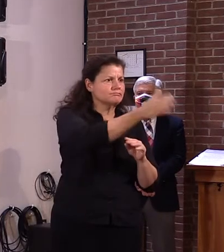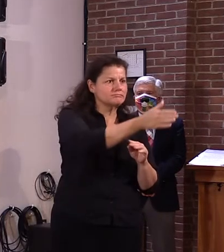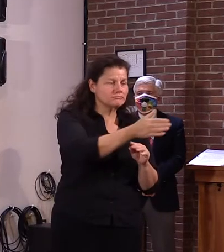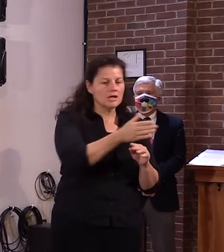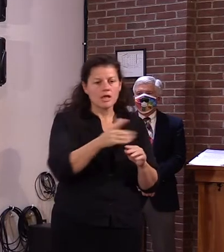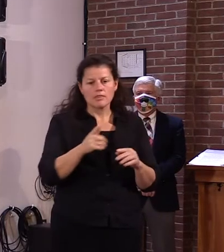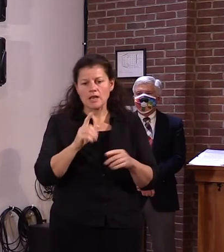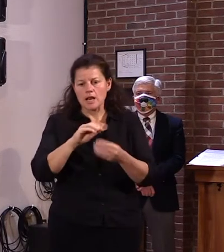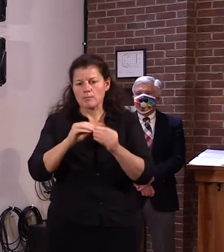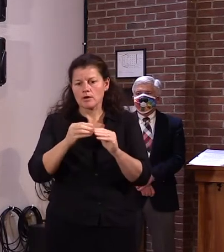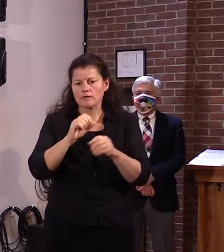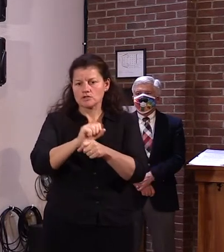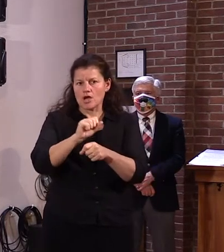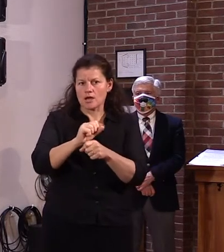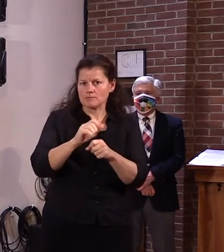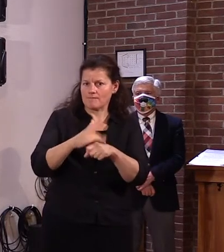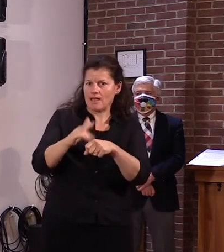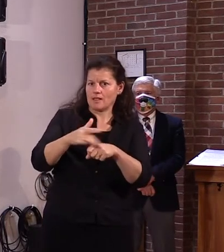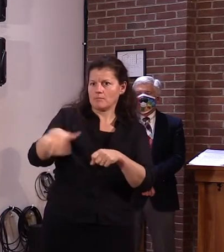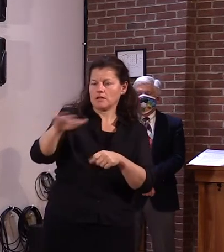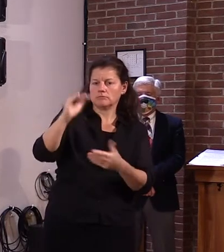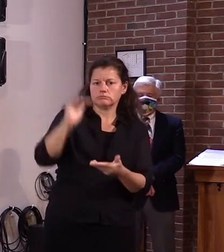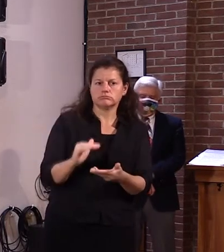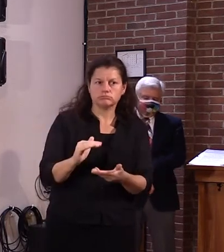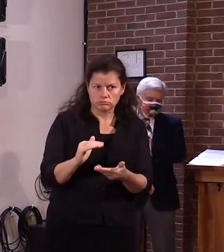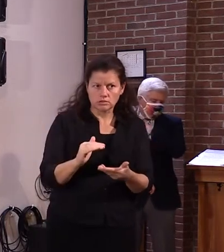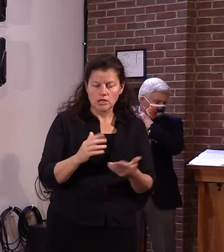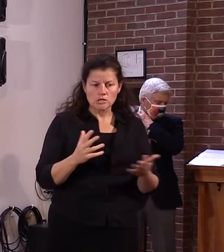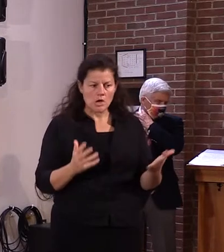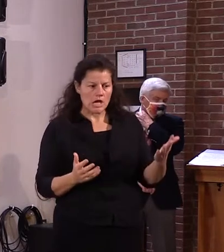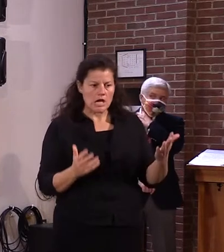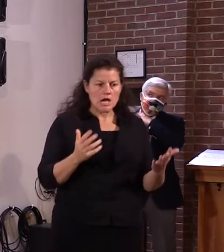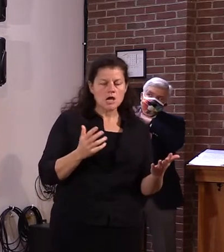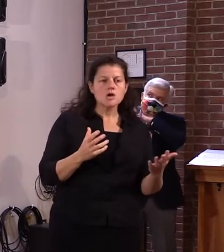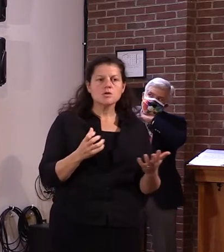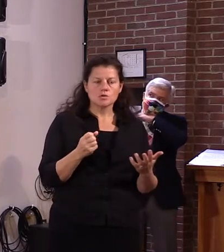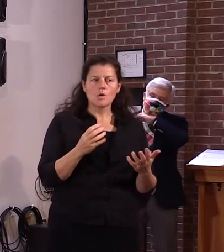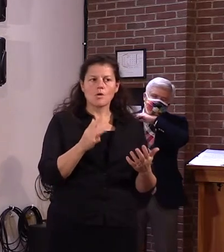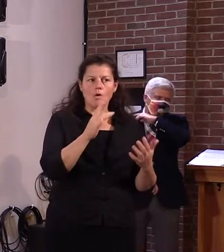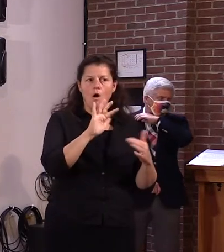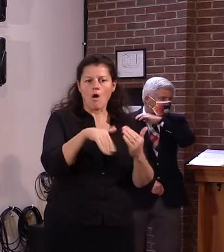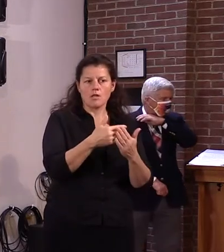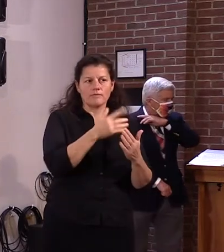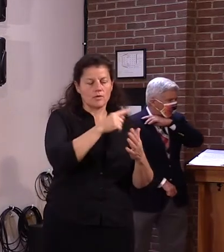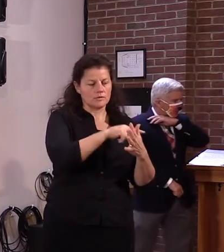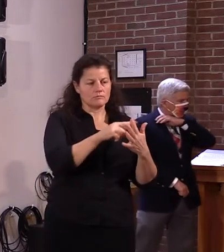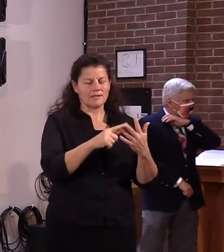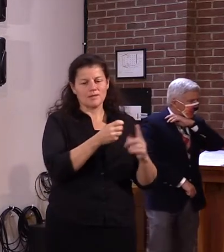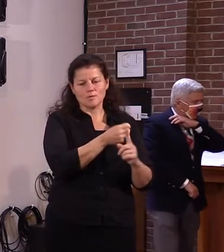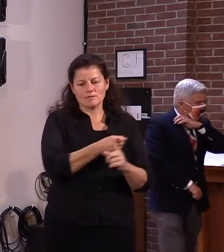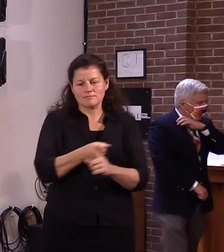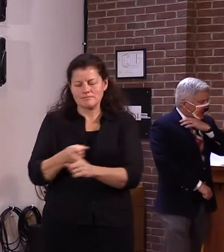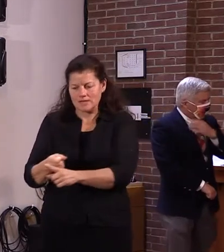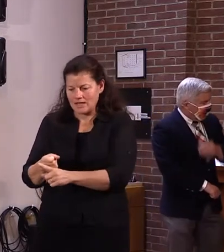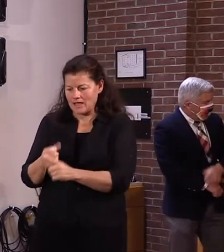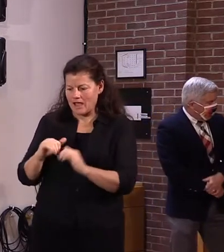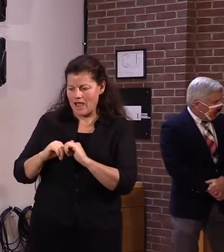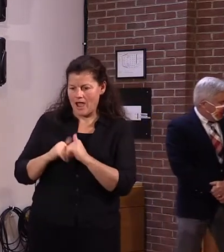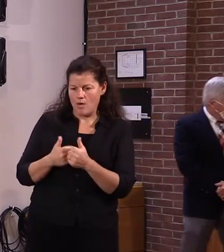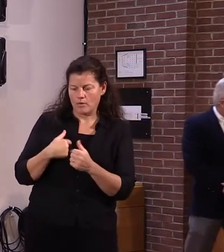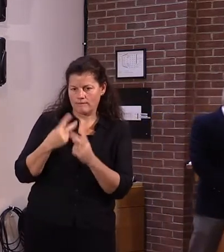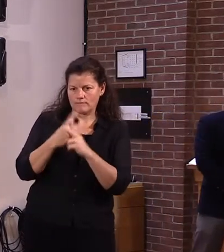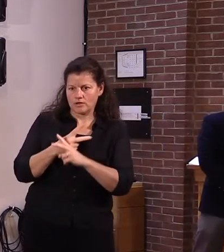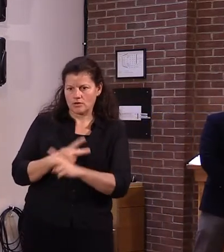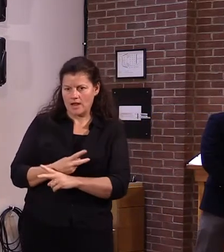things have a downstream effect on whether someone is actively looking for